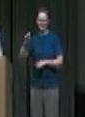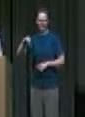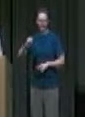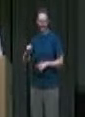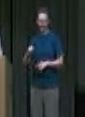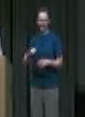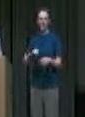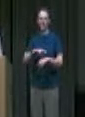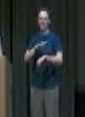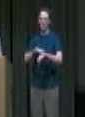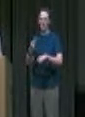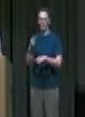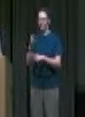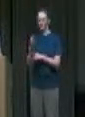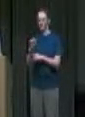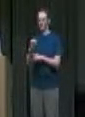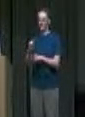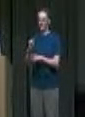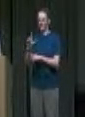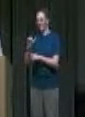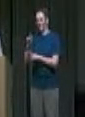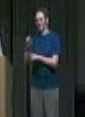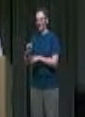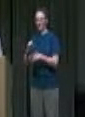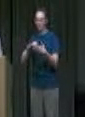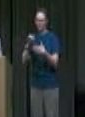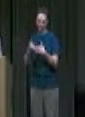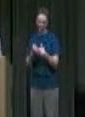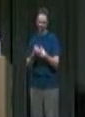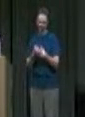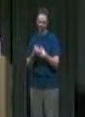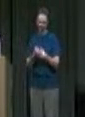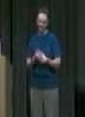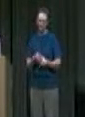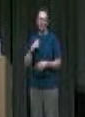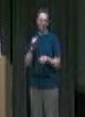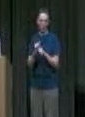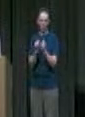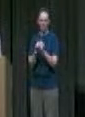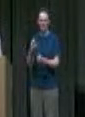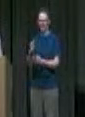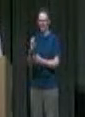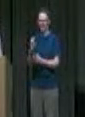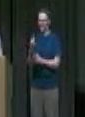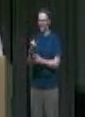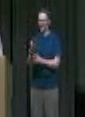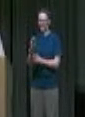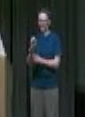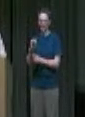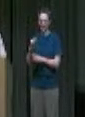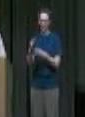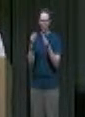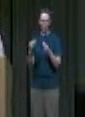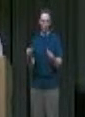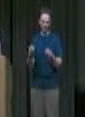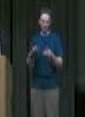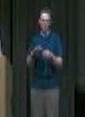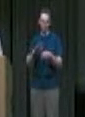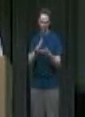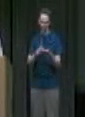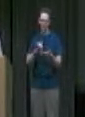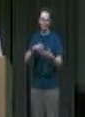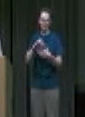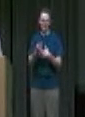Chicago. I am the project manager for the sediment remediation portion of the project. So for folks who have been following